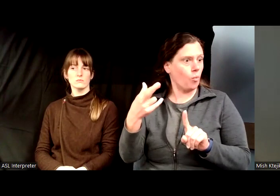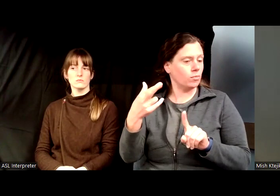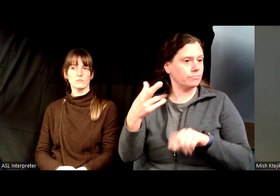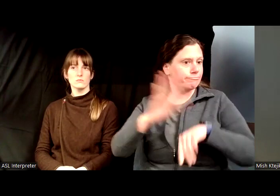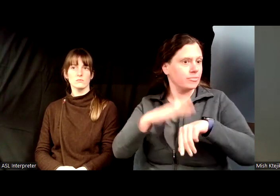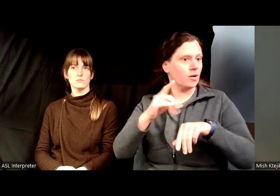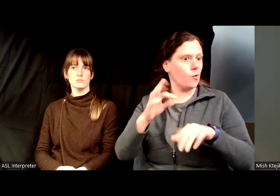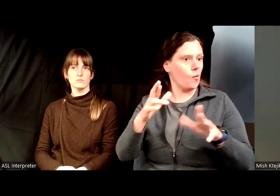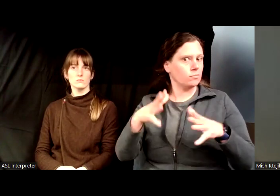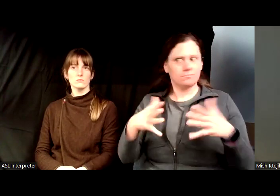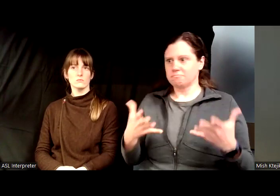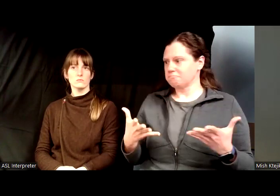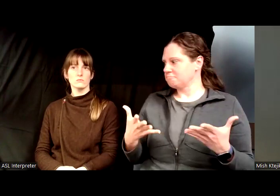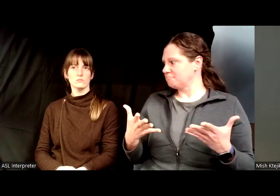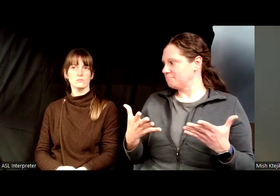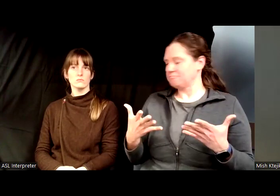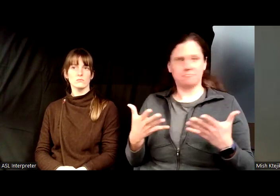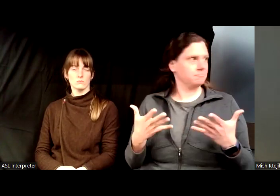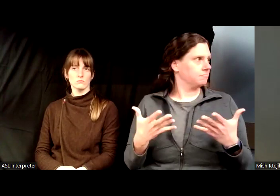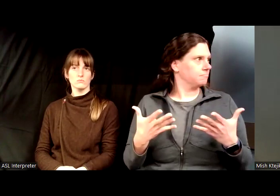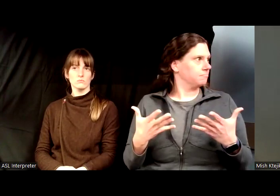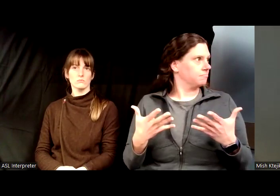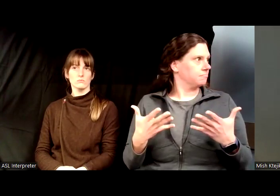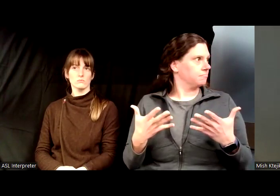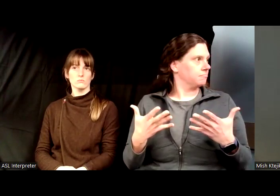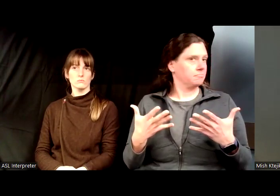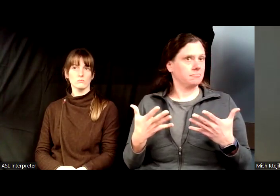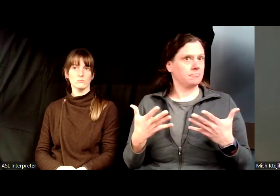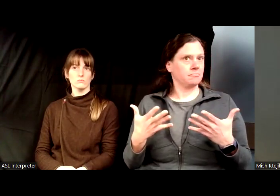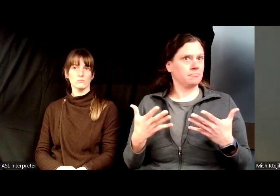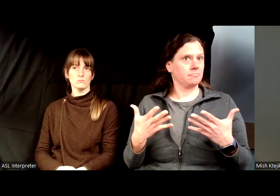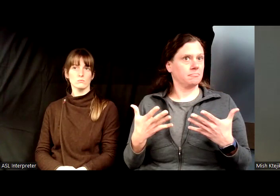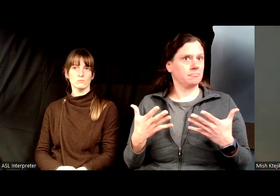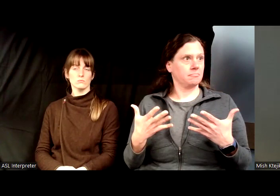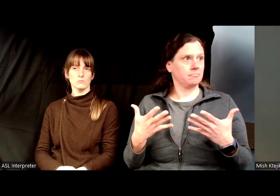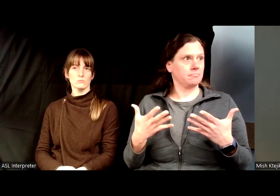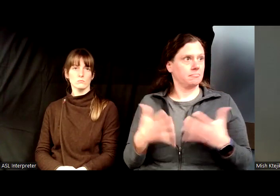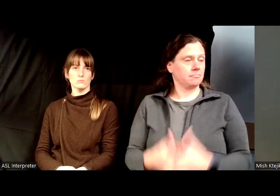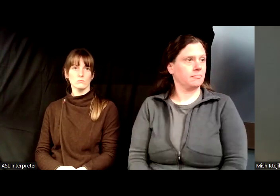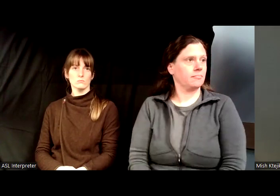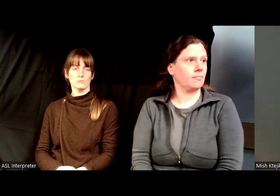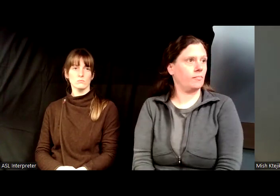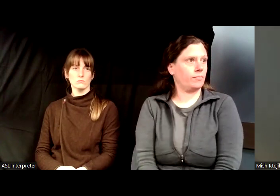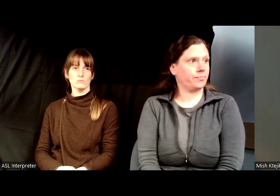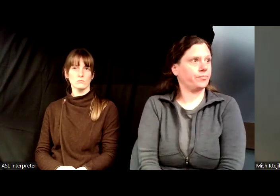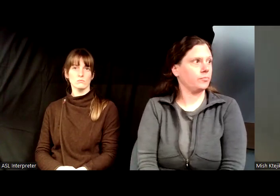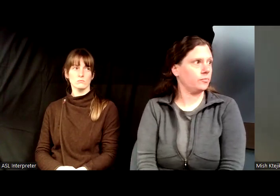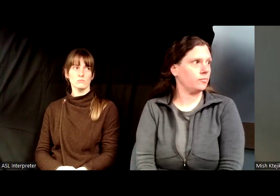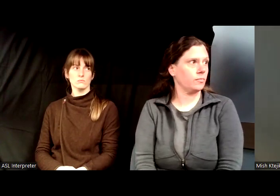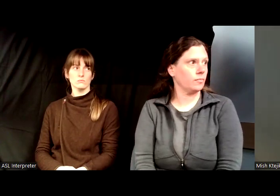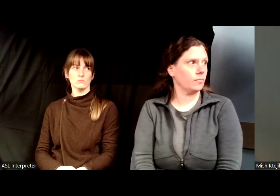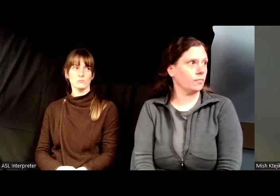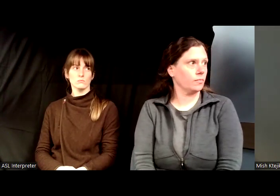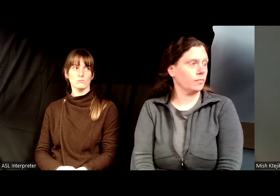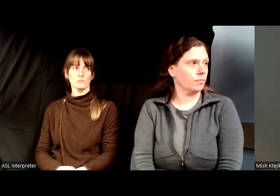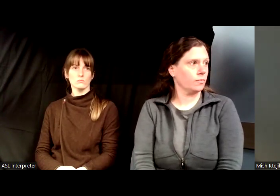happens if they don't follow, meet the 10 hours, is their license going to be revoked? Or will be put